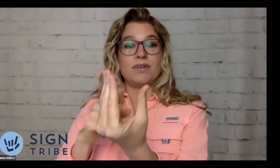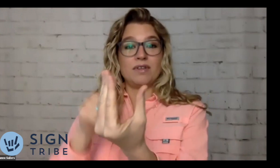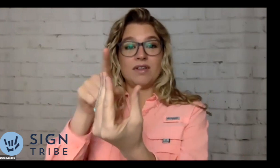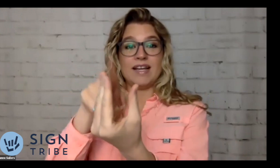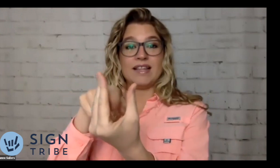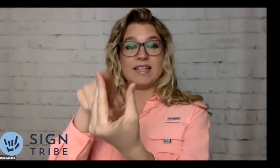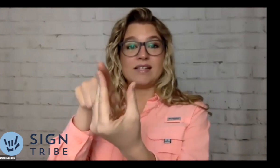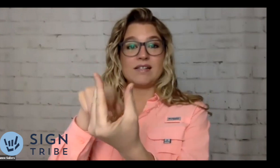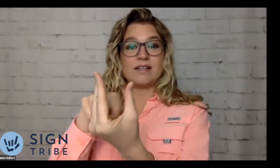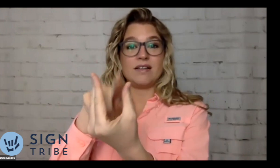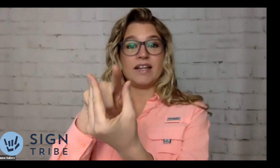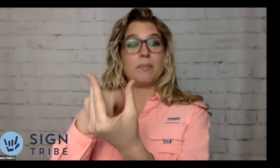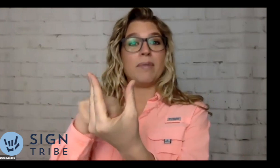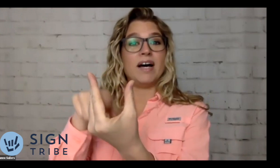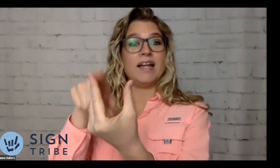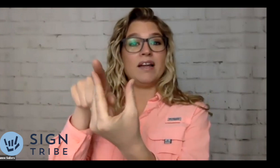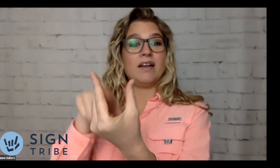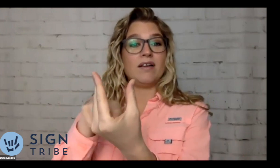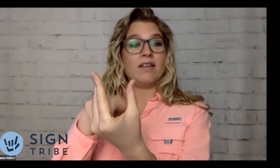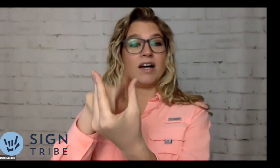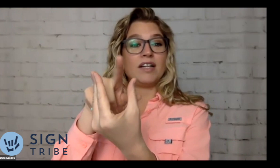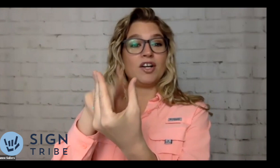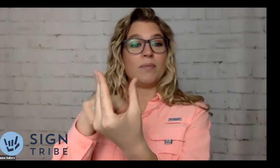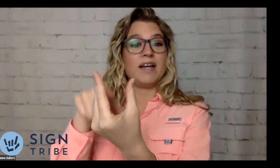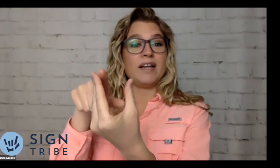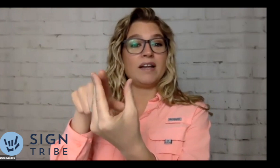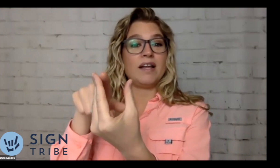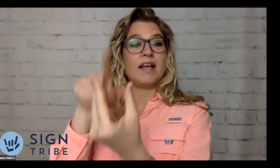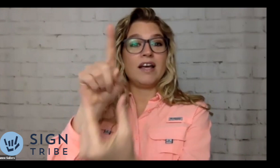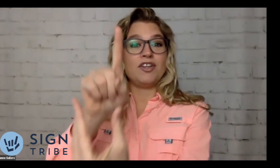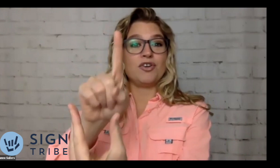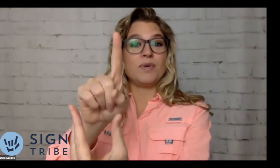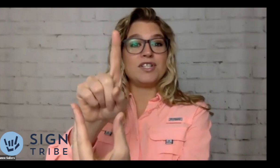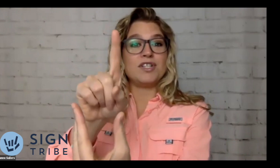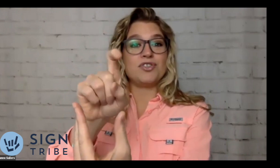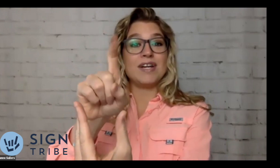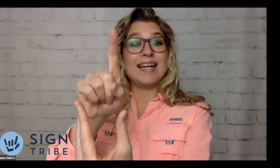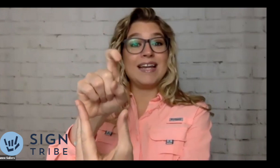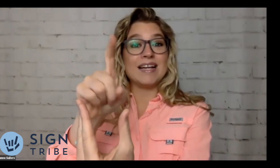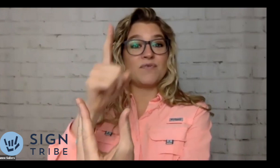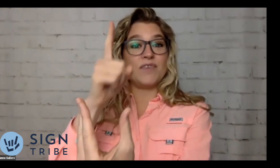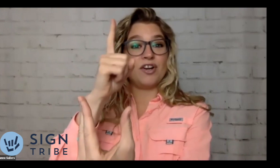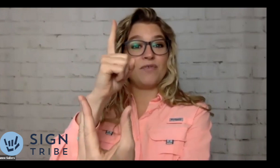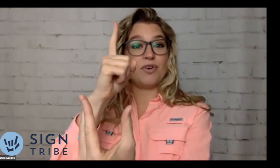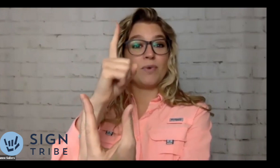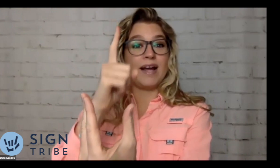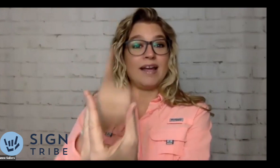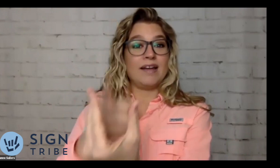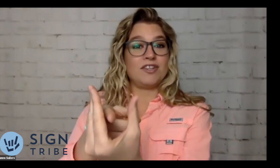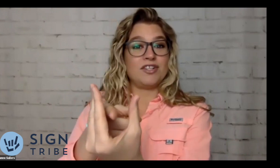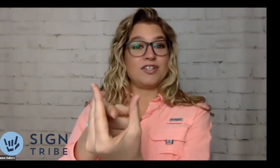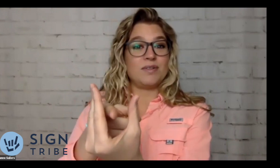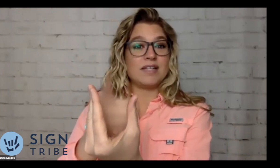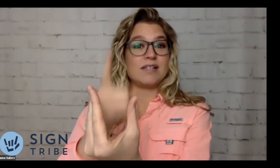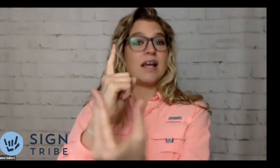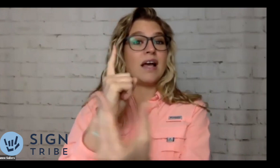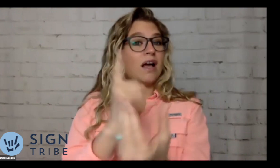like this, like the bun, the hot dog bun. And you're going to use your index finger of your right hand and just do this. Hot